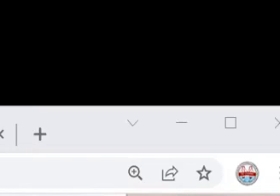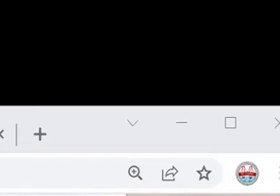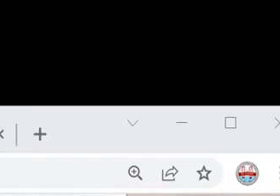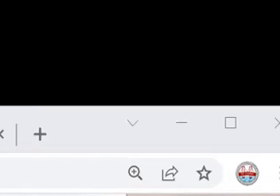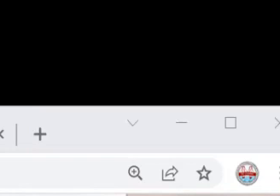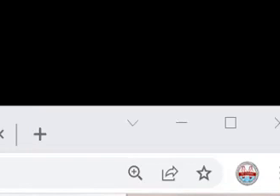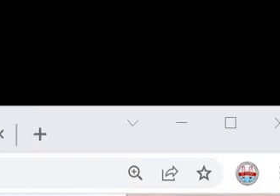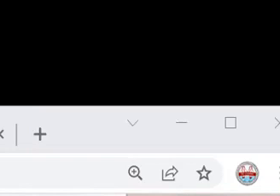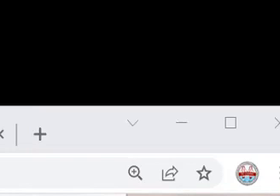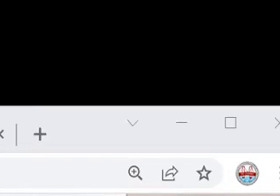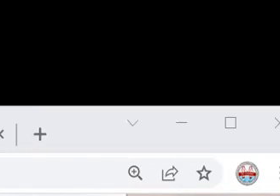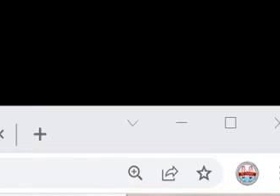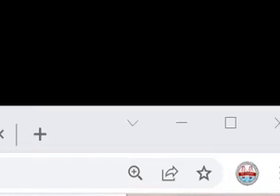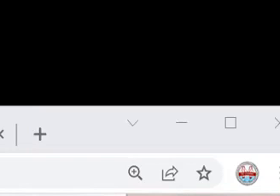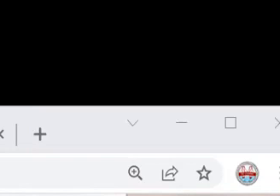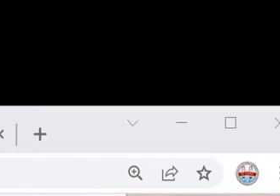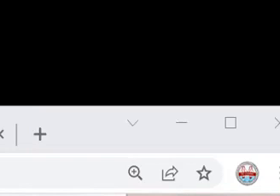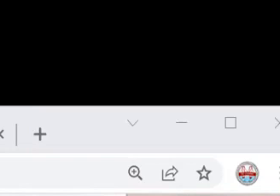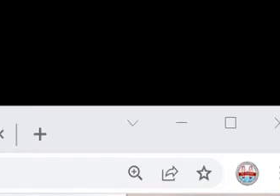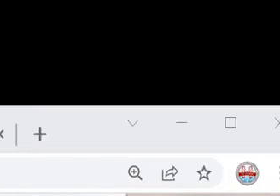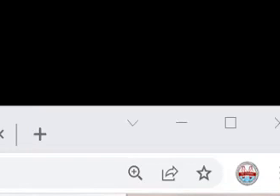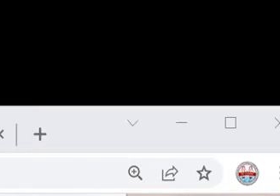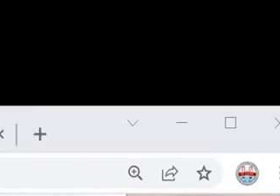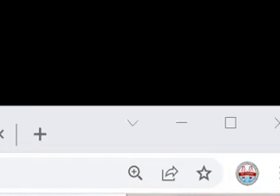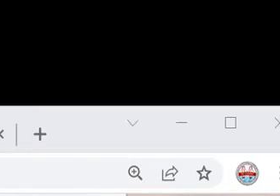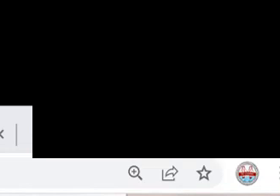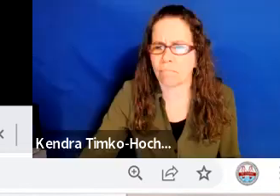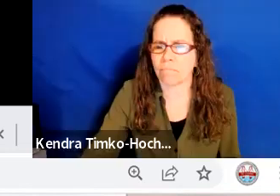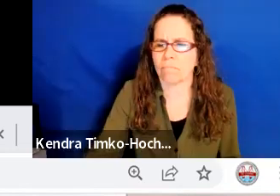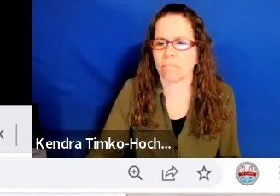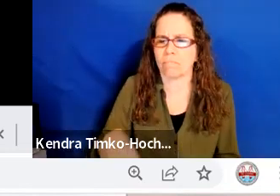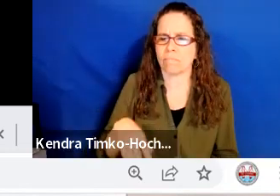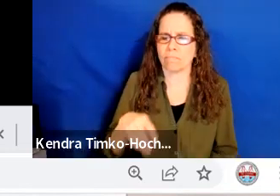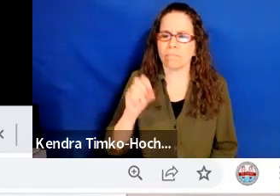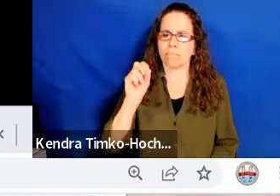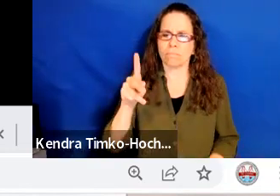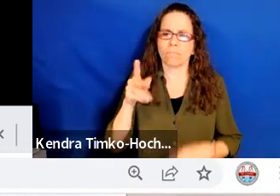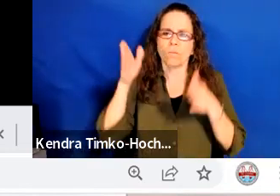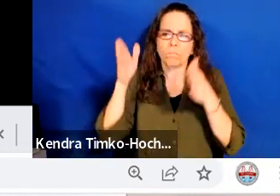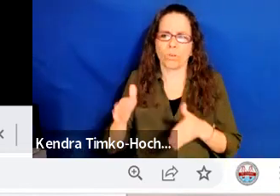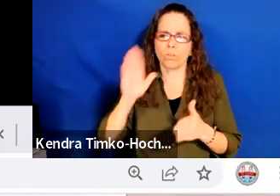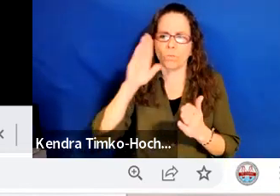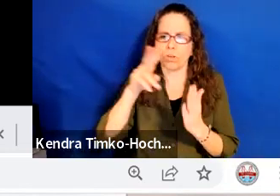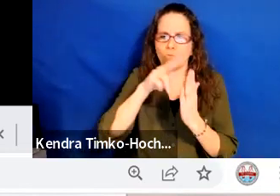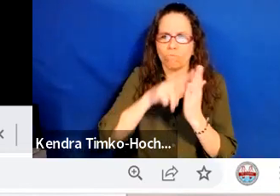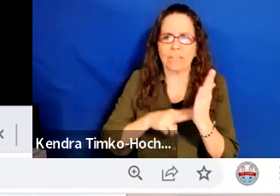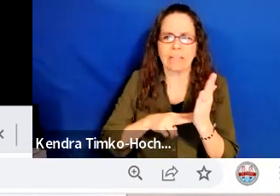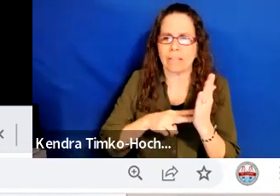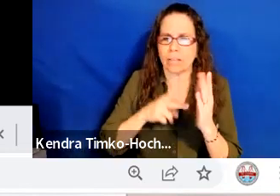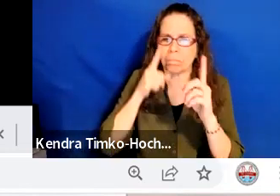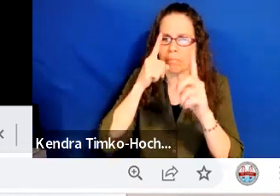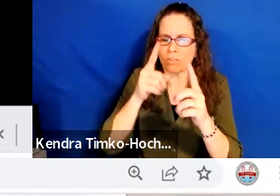The mission statement of the Rhode Island Commission on the Deaf and Hard of Hearing to provide innovative leadership and public